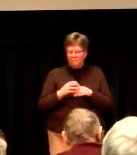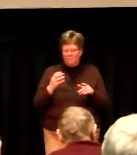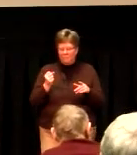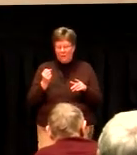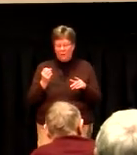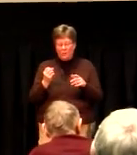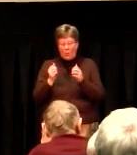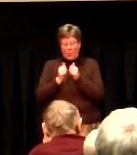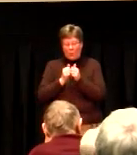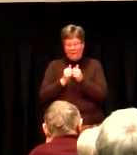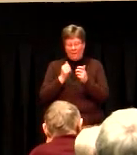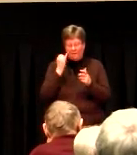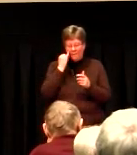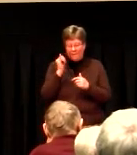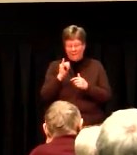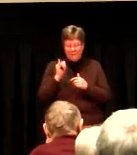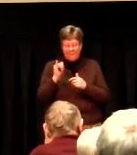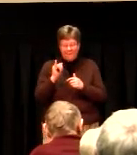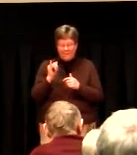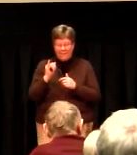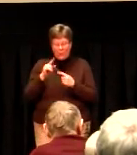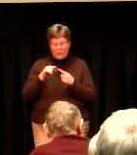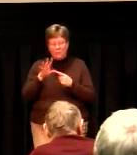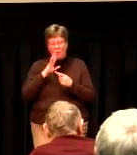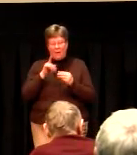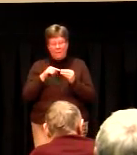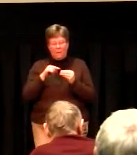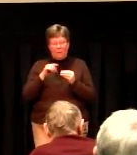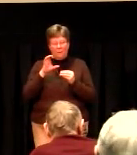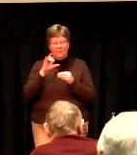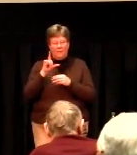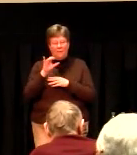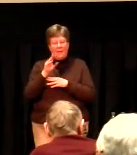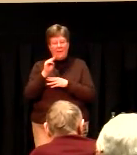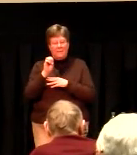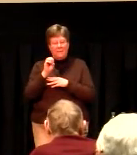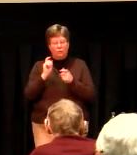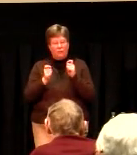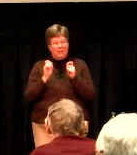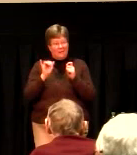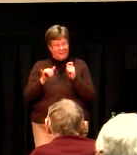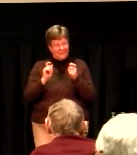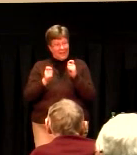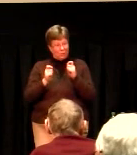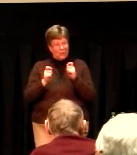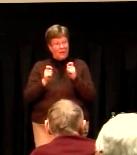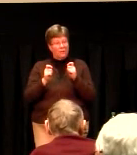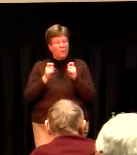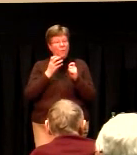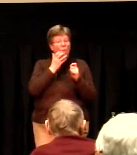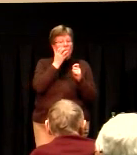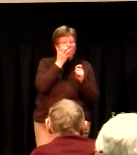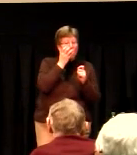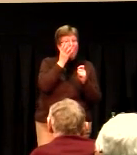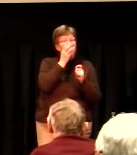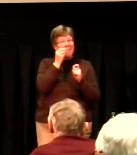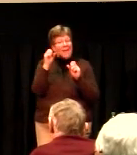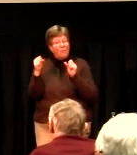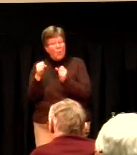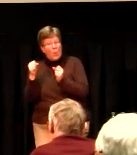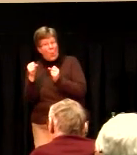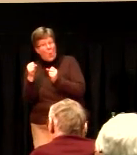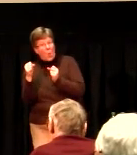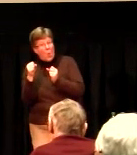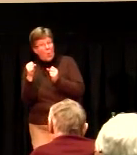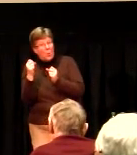So with, like, when you're talking about climate change, does that change not only the warmth but the cold of